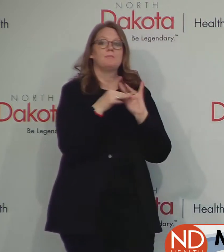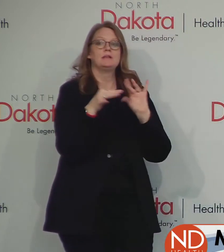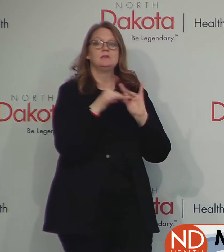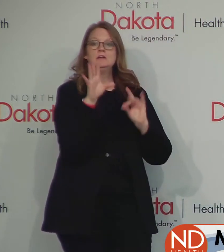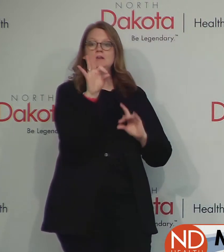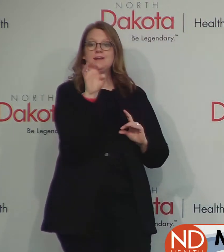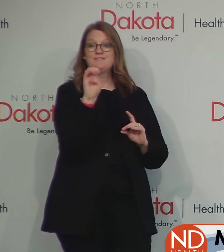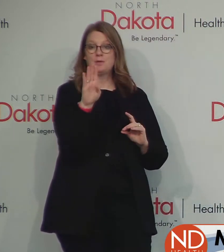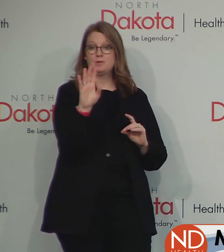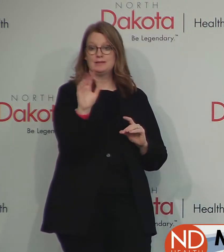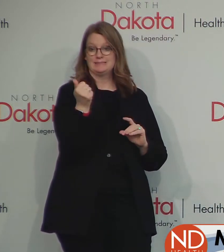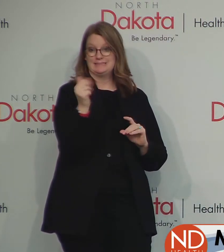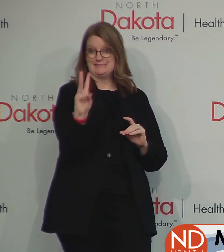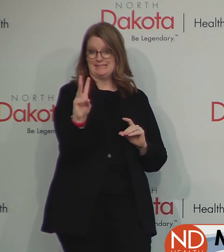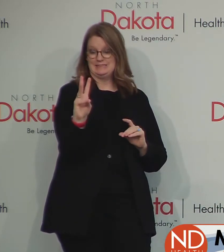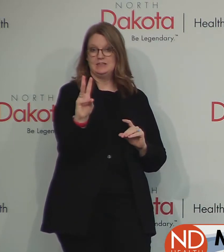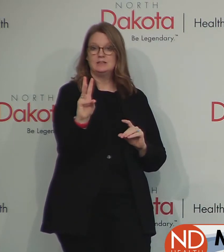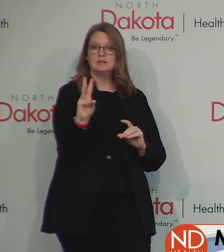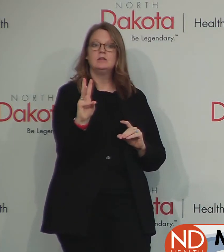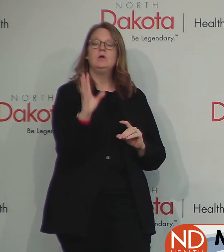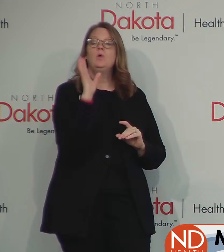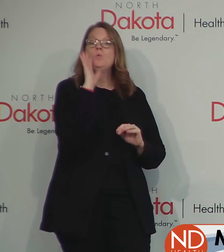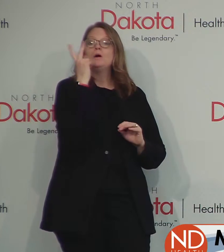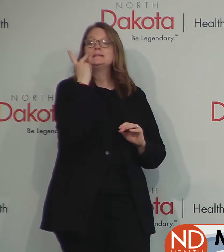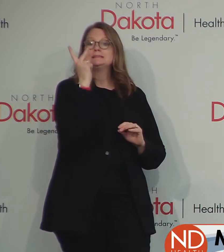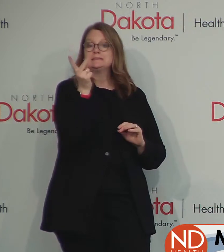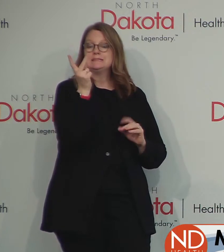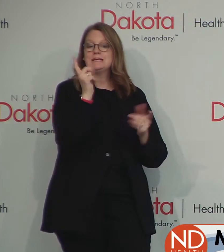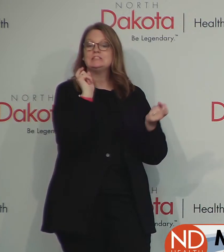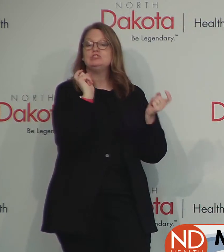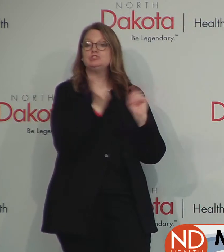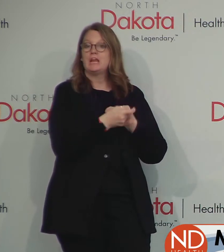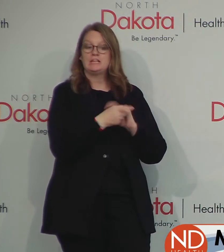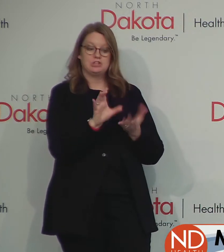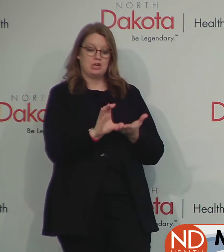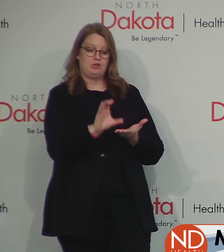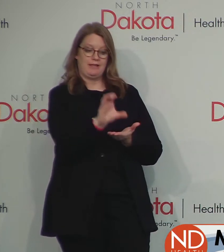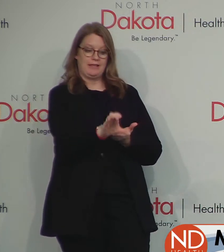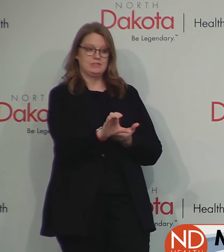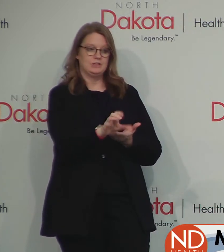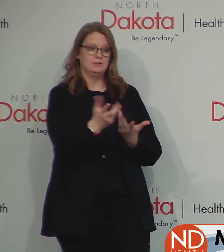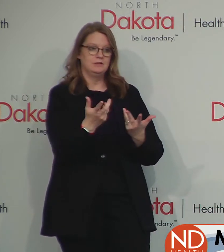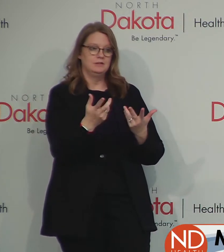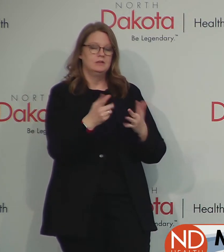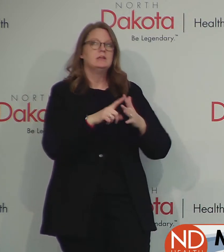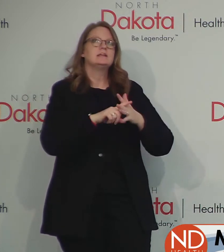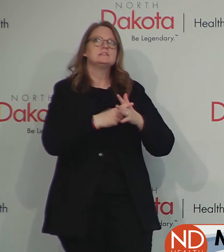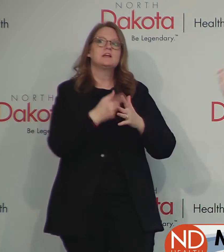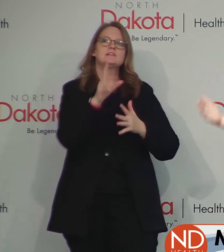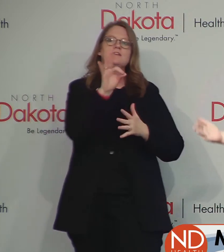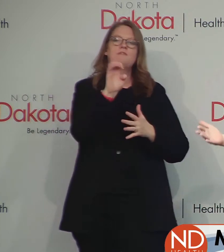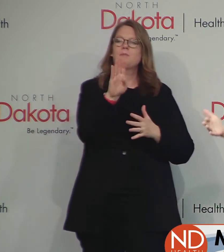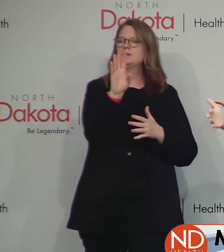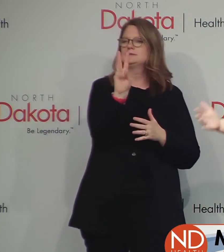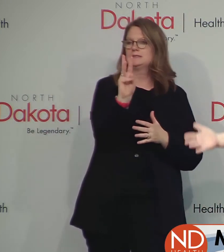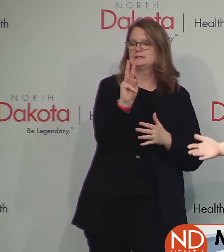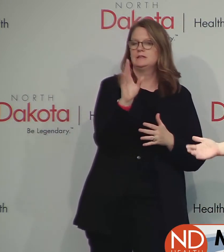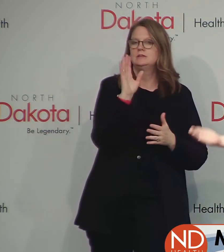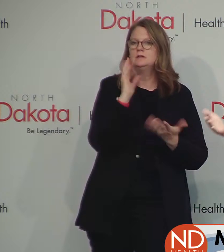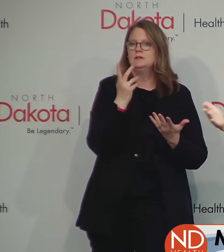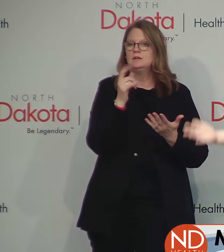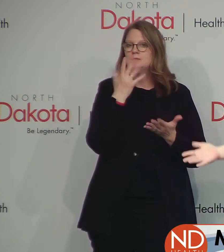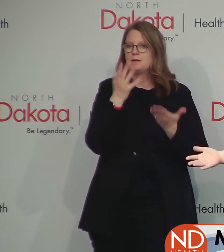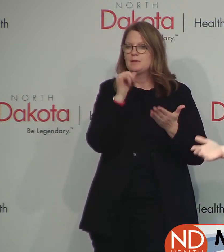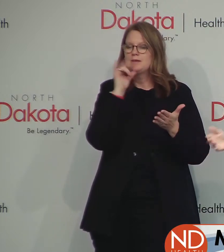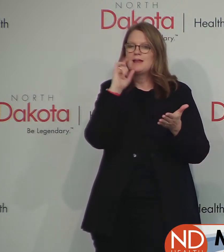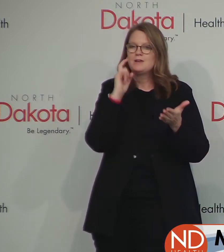February 16th, you might notice a change in our allocations. And, well, it starts February 16th, but you probably won't notice till the following